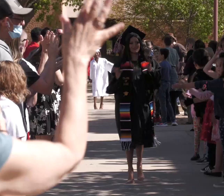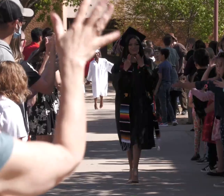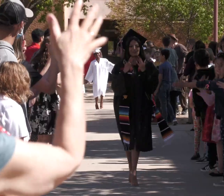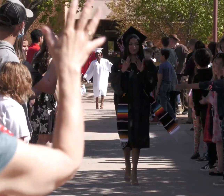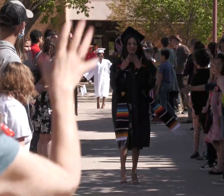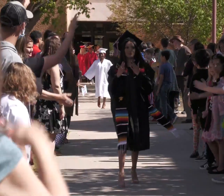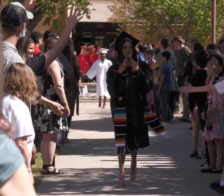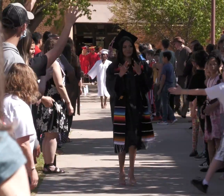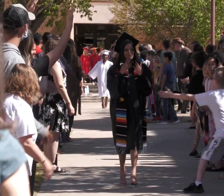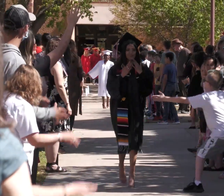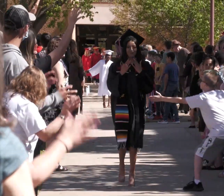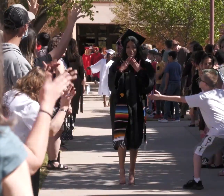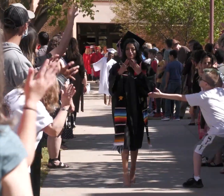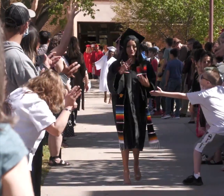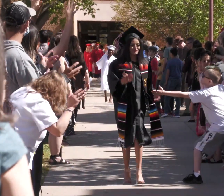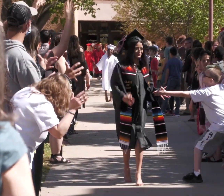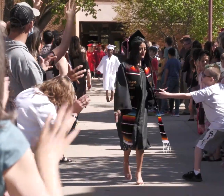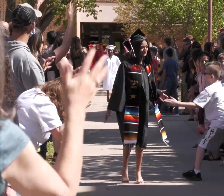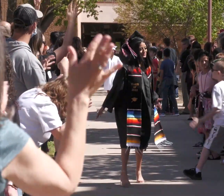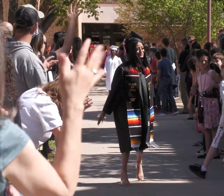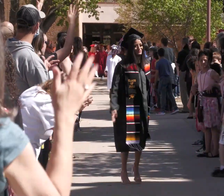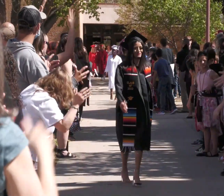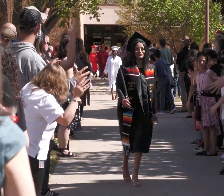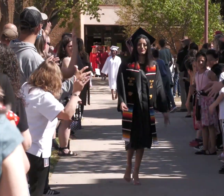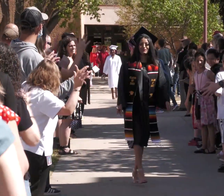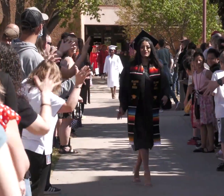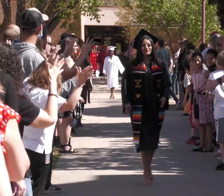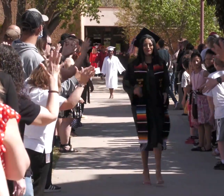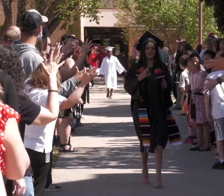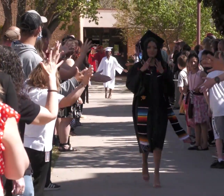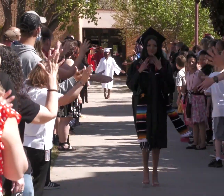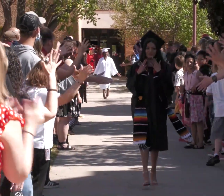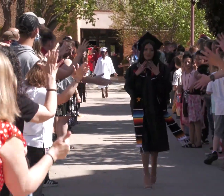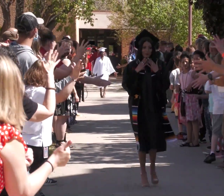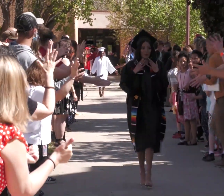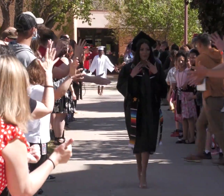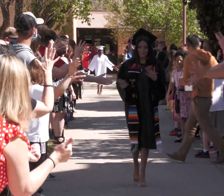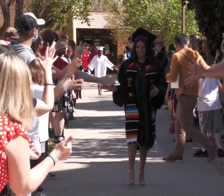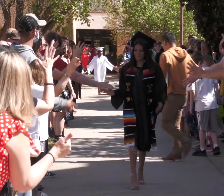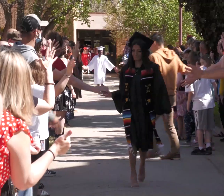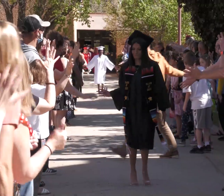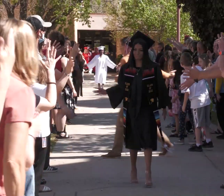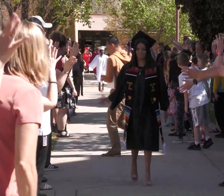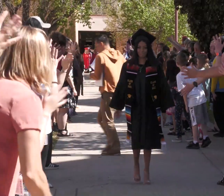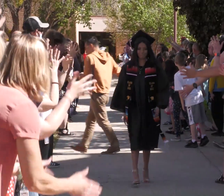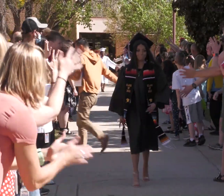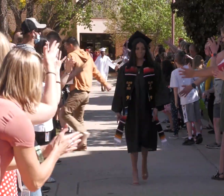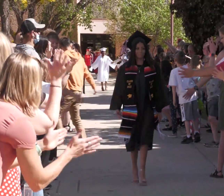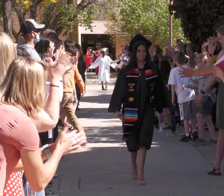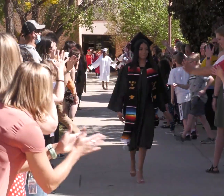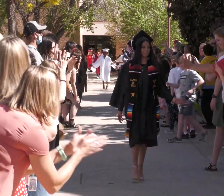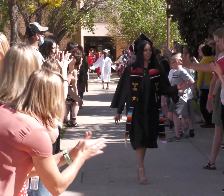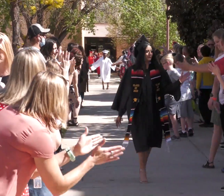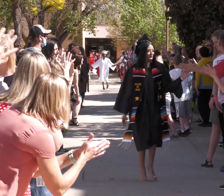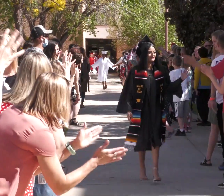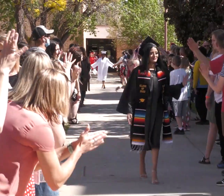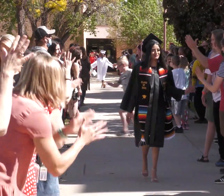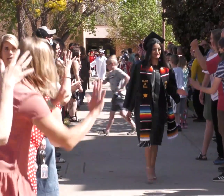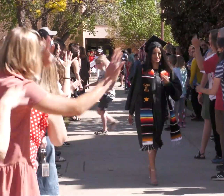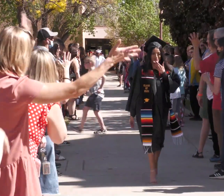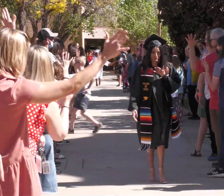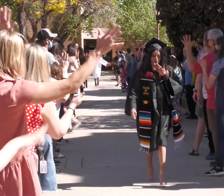Emily Sanchez Vasquez says thank you. High-five students and staff.